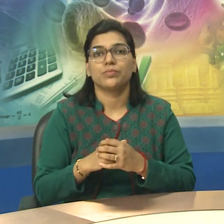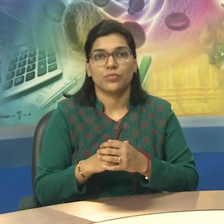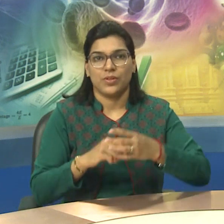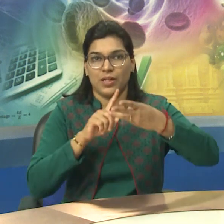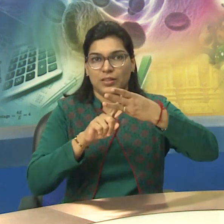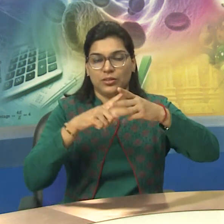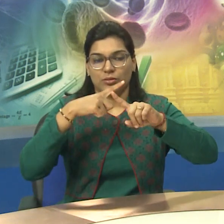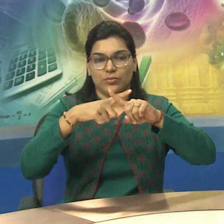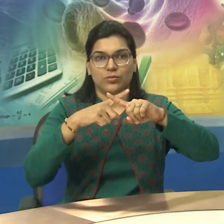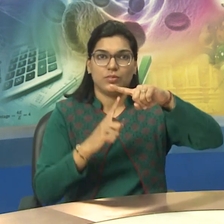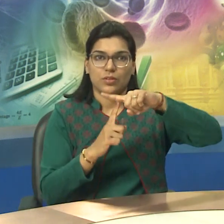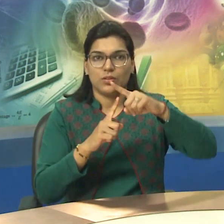opposite of each other,